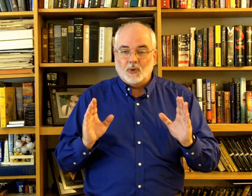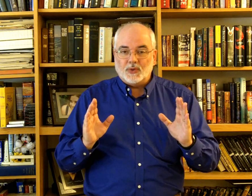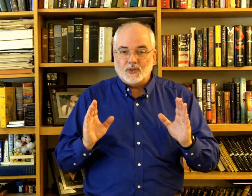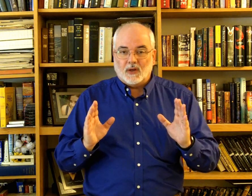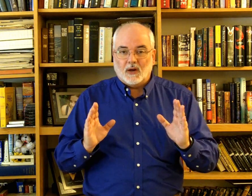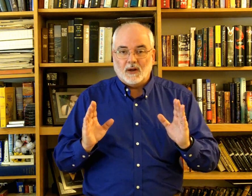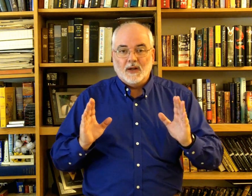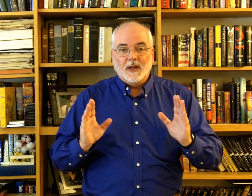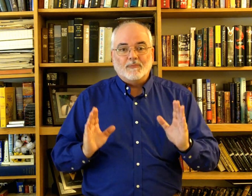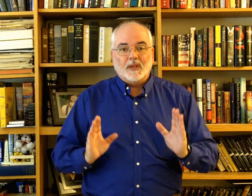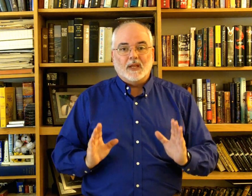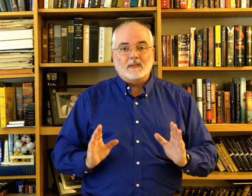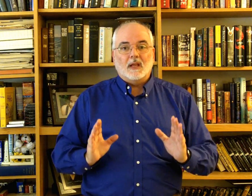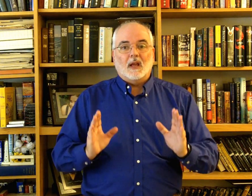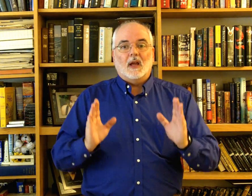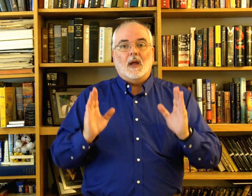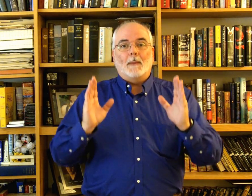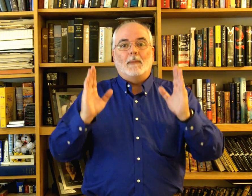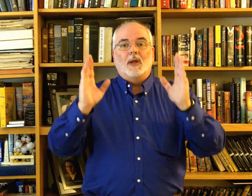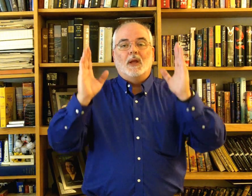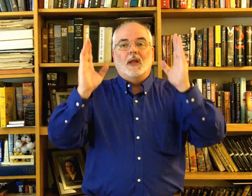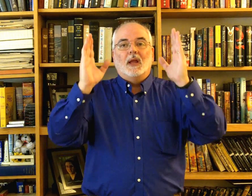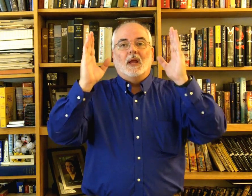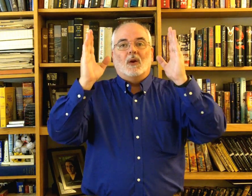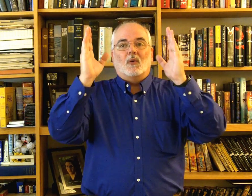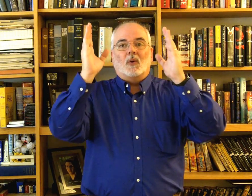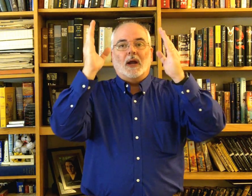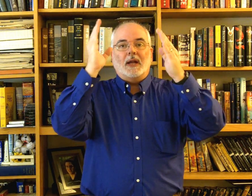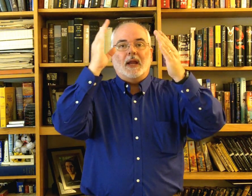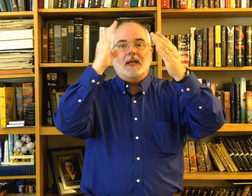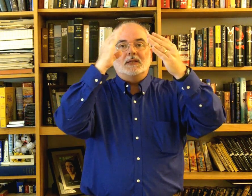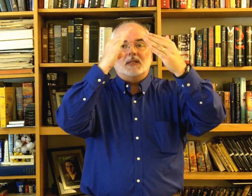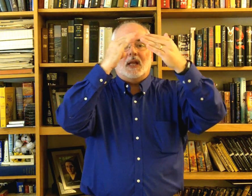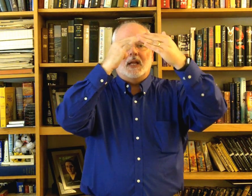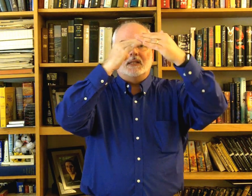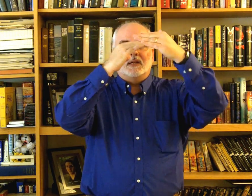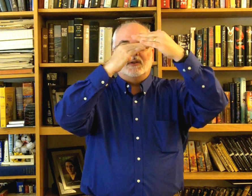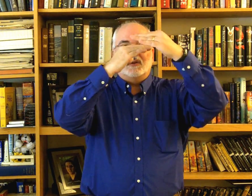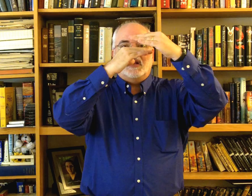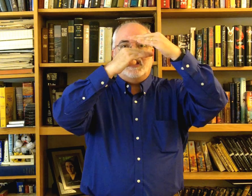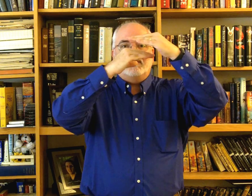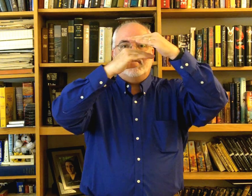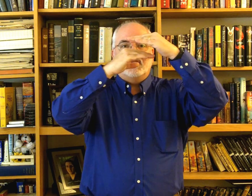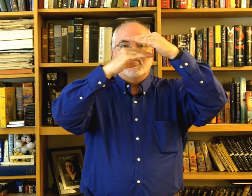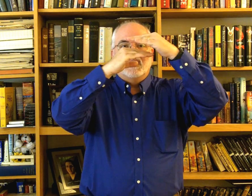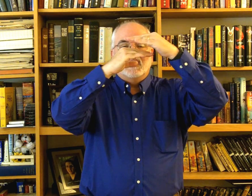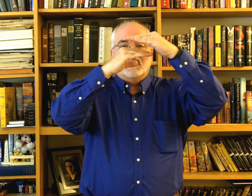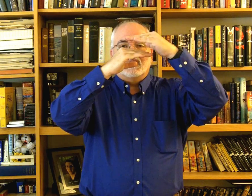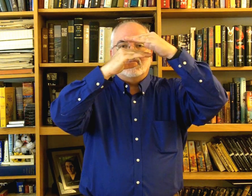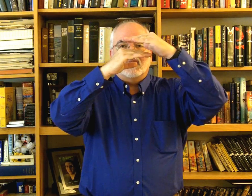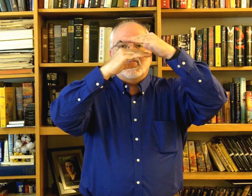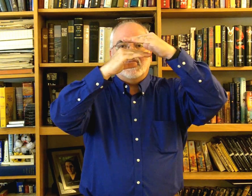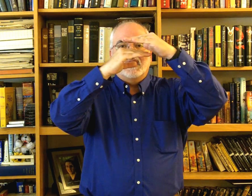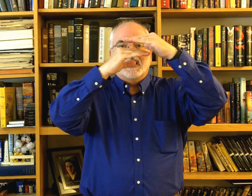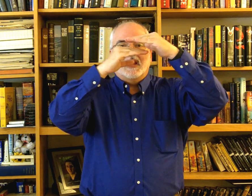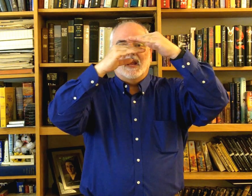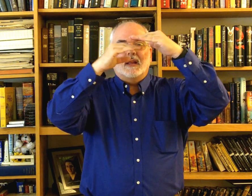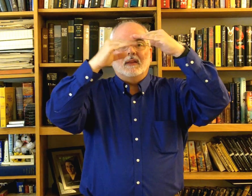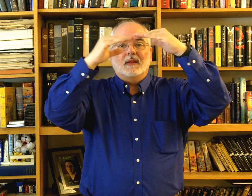motions are. It's up, right hand slides under left, okay, and then